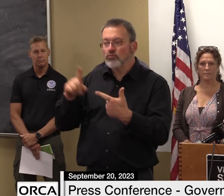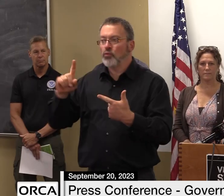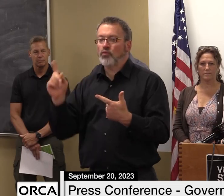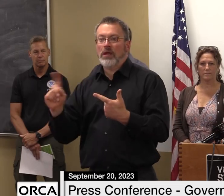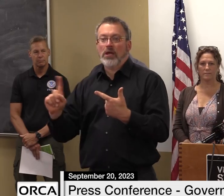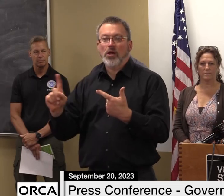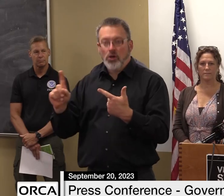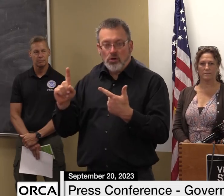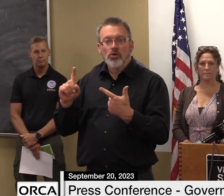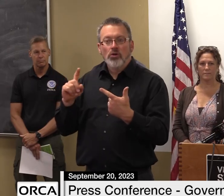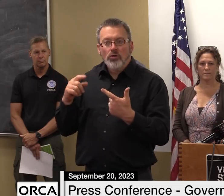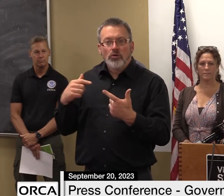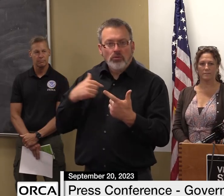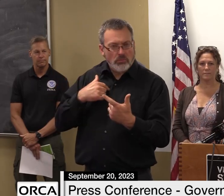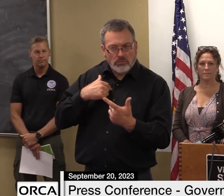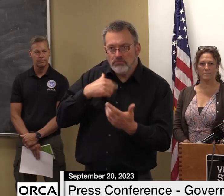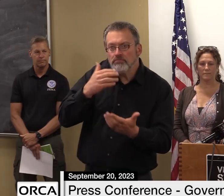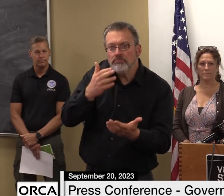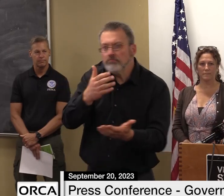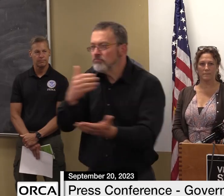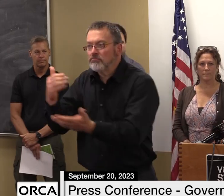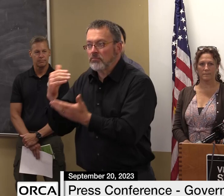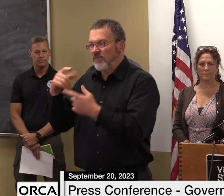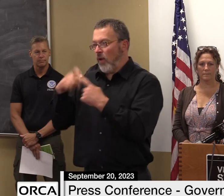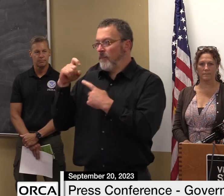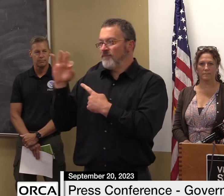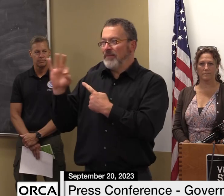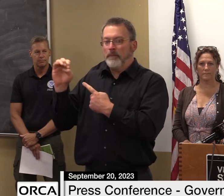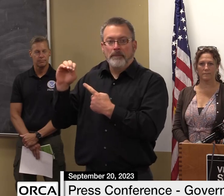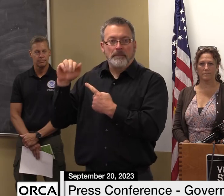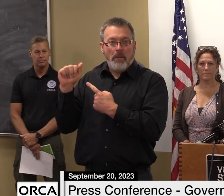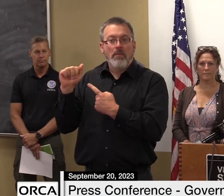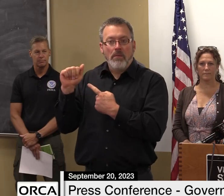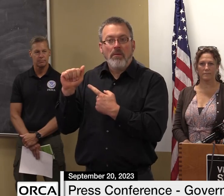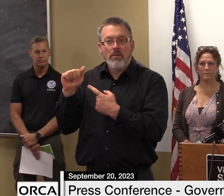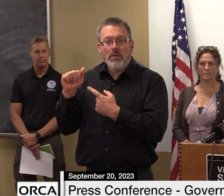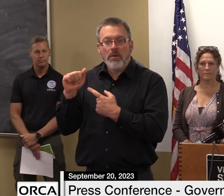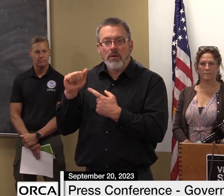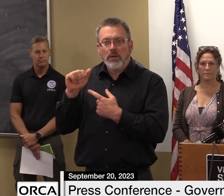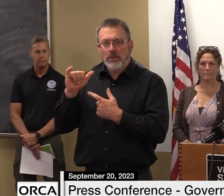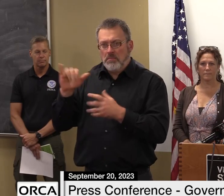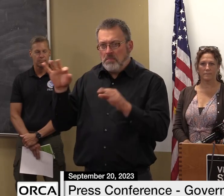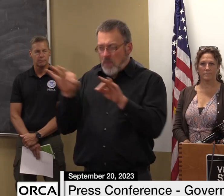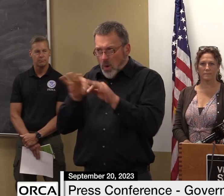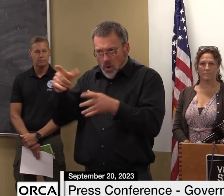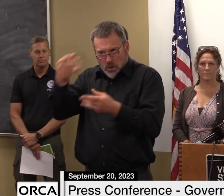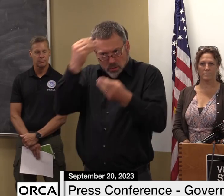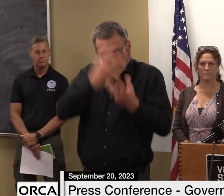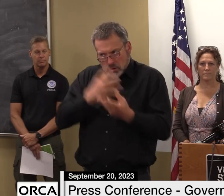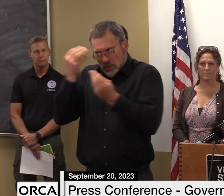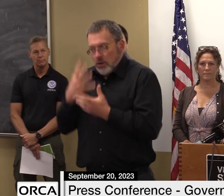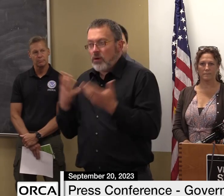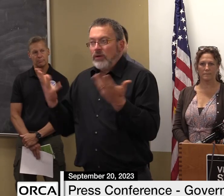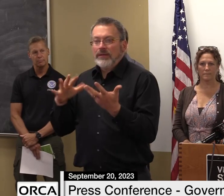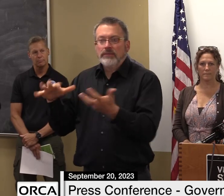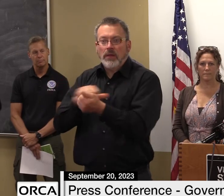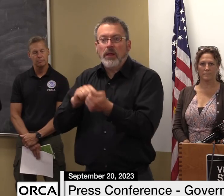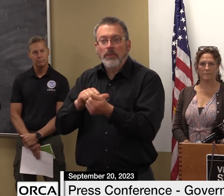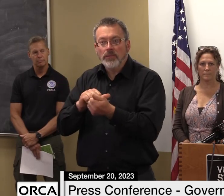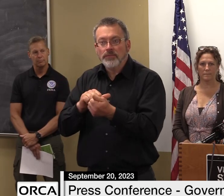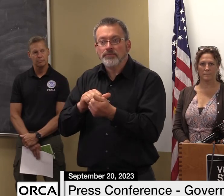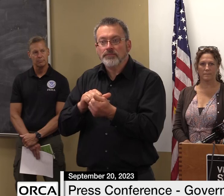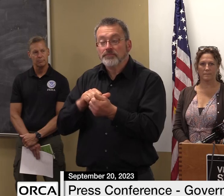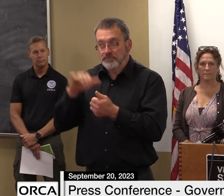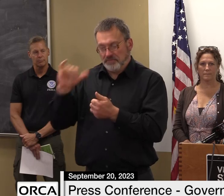data from FEMA, so we know who reported these damages, and we received that